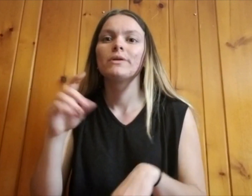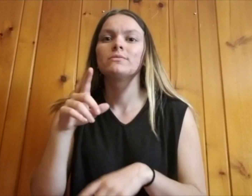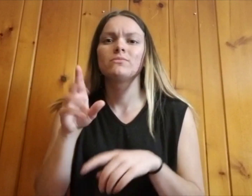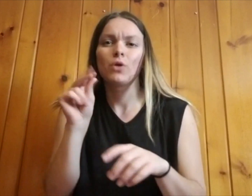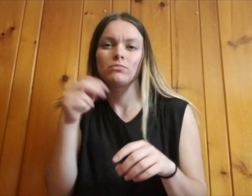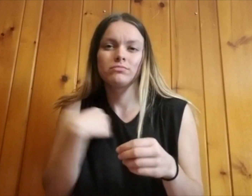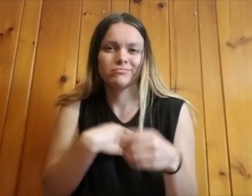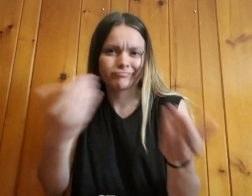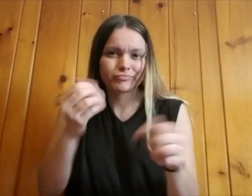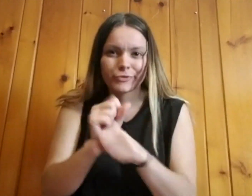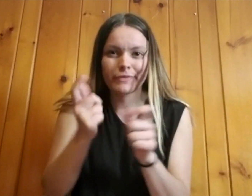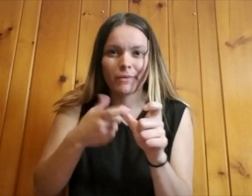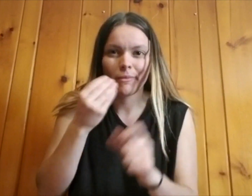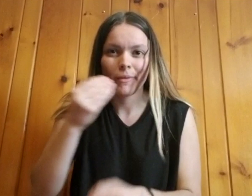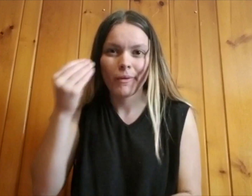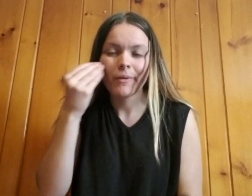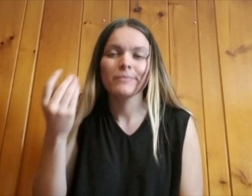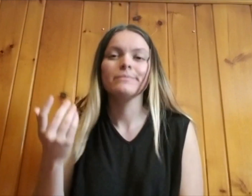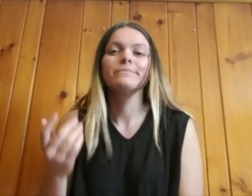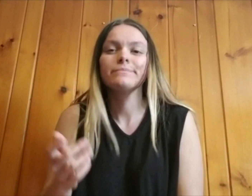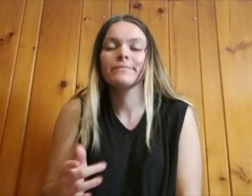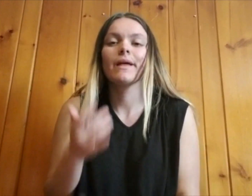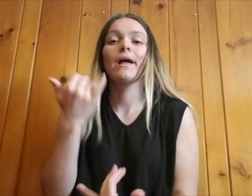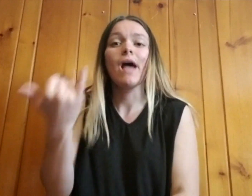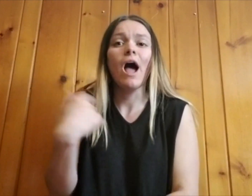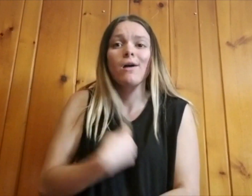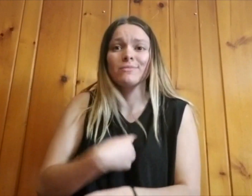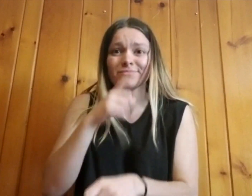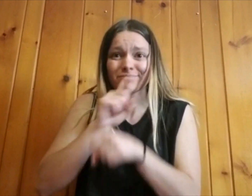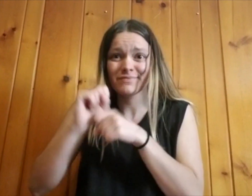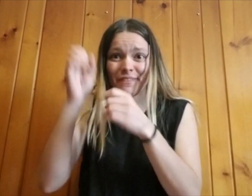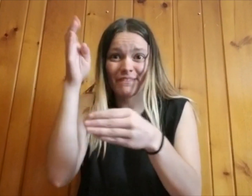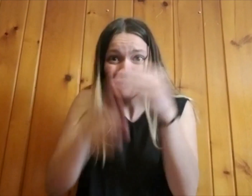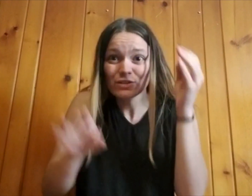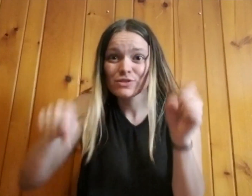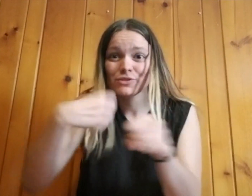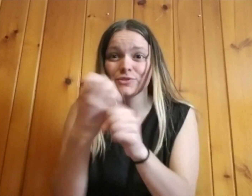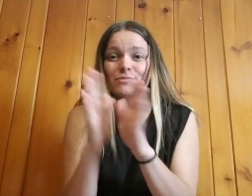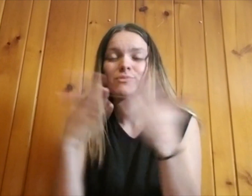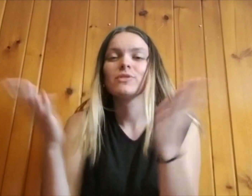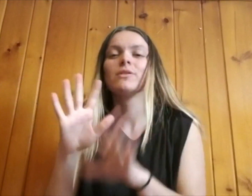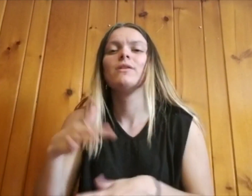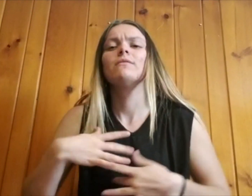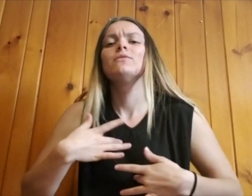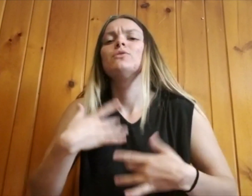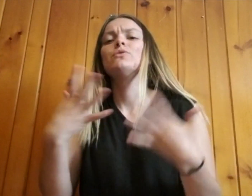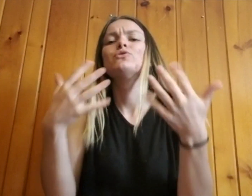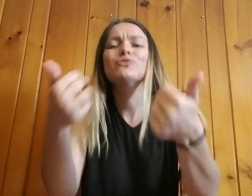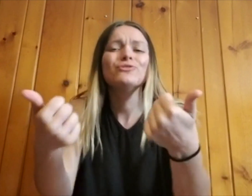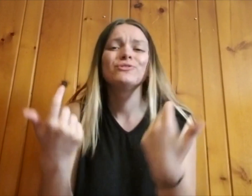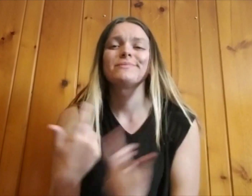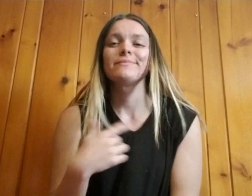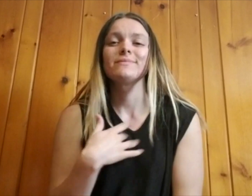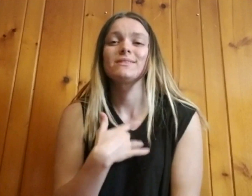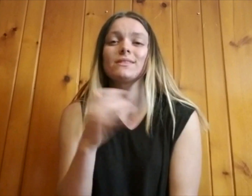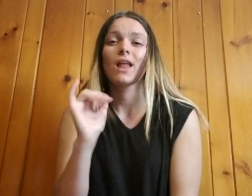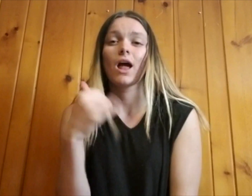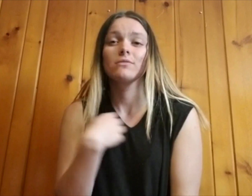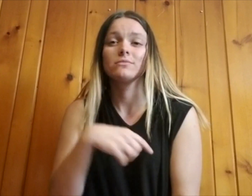it. We were determined to work from home, and that led us to completing the yearbook. As a result, it felt